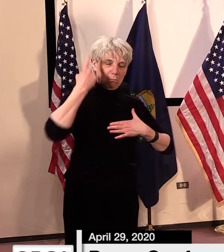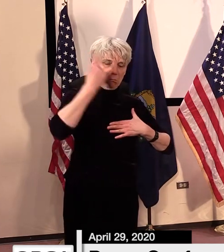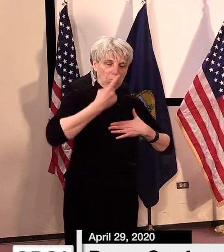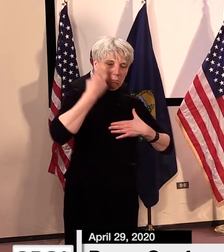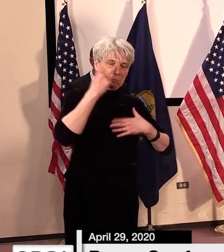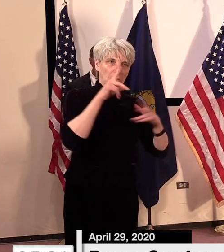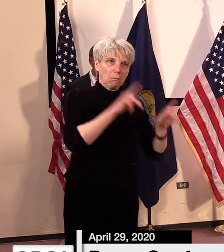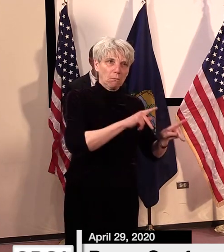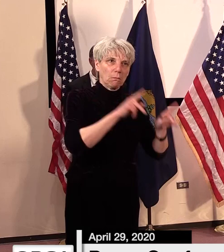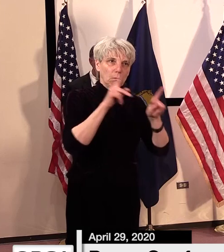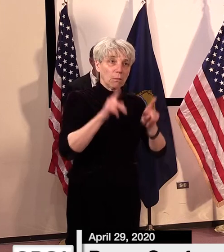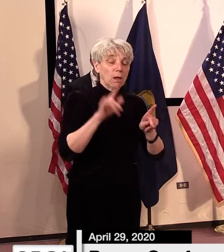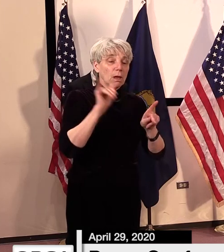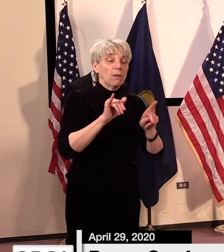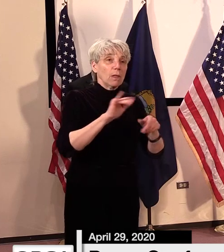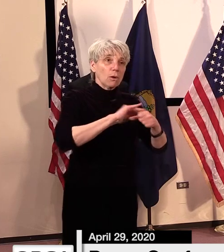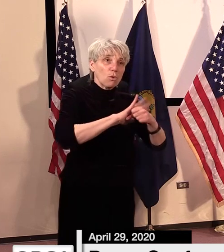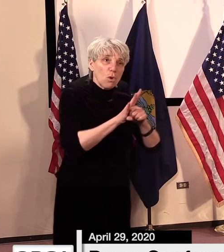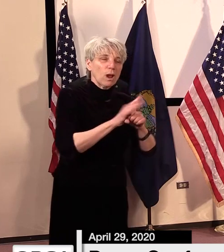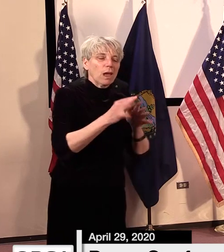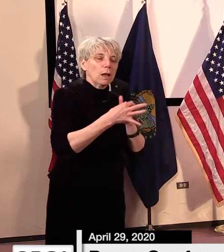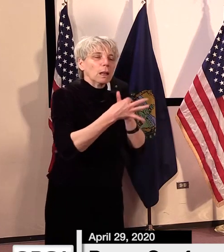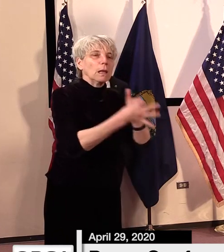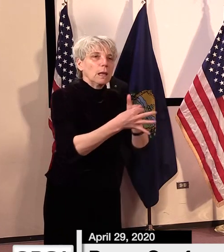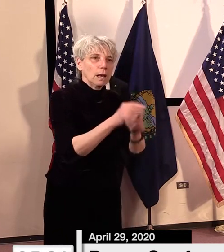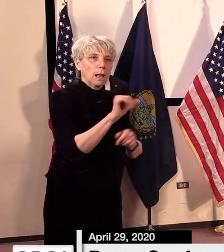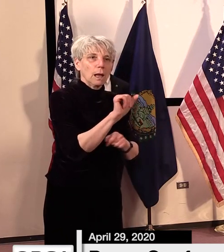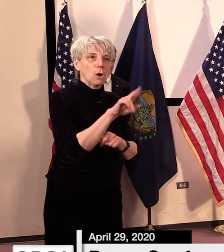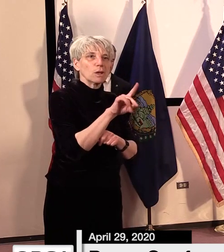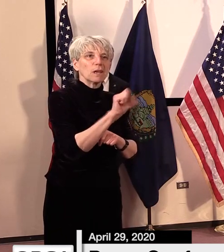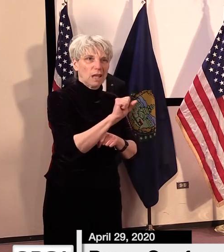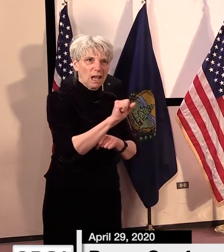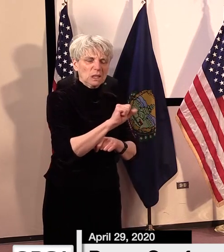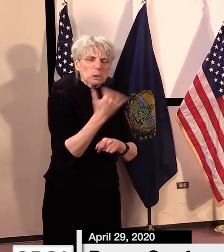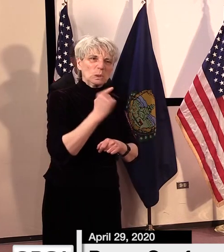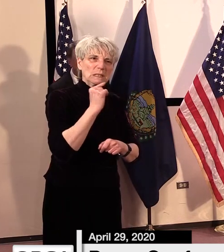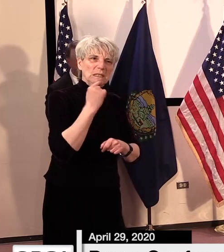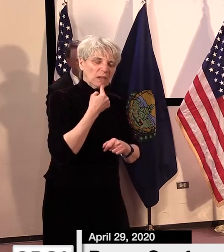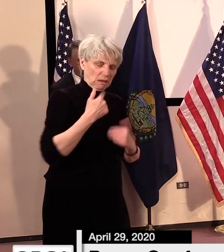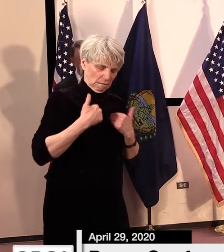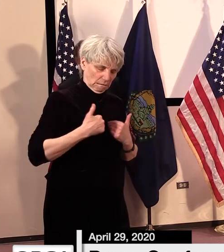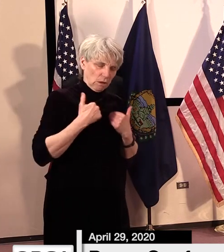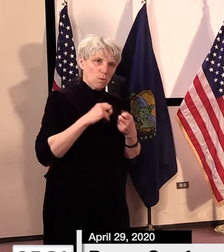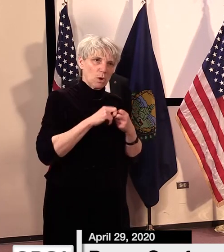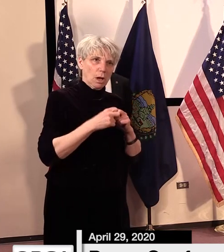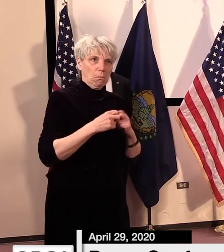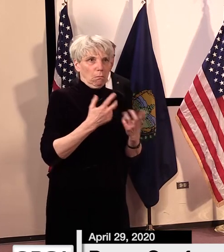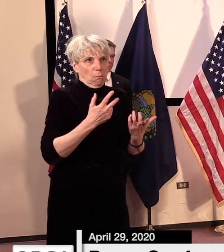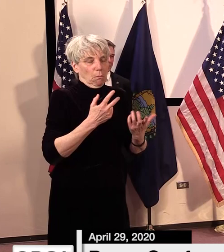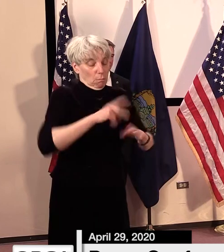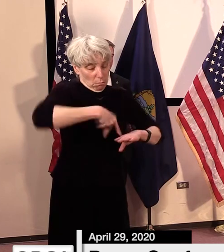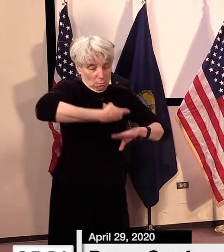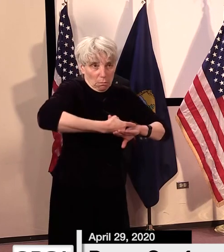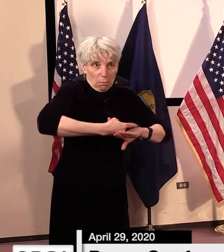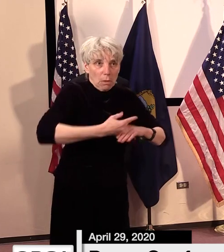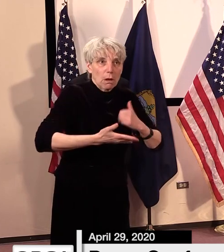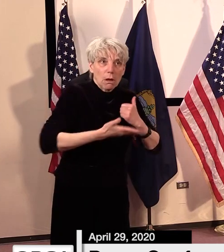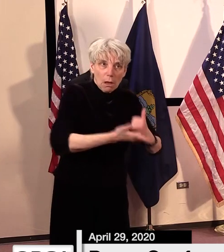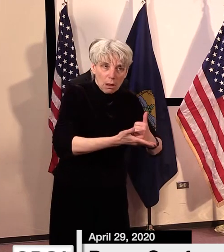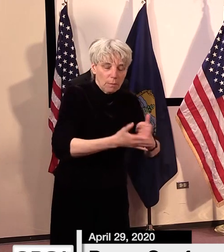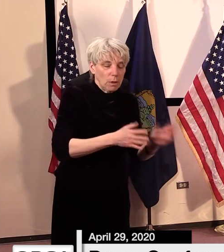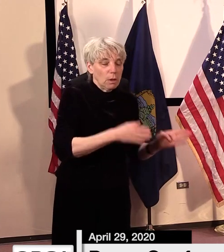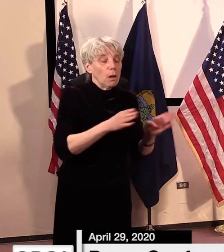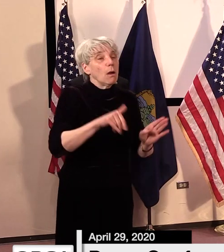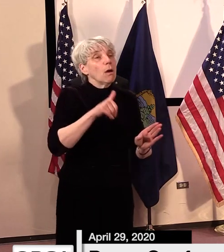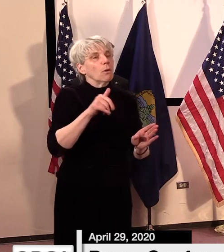ARDS related to the virus. There's also trials that are ongoing regarding the donation of people's